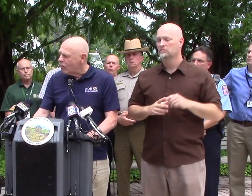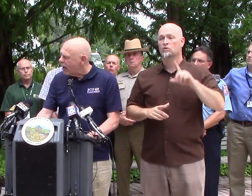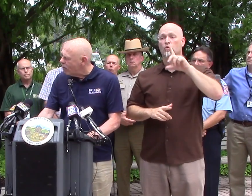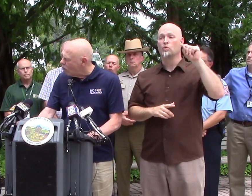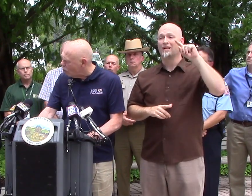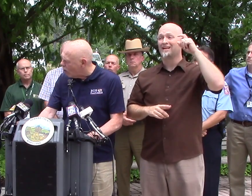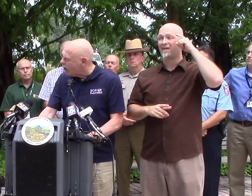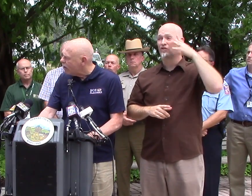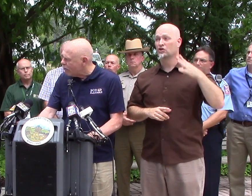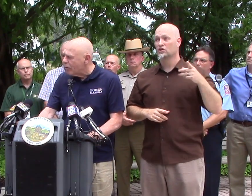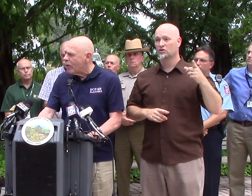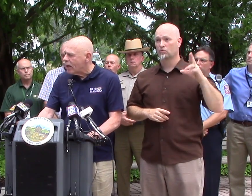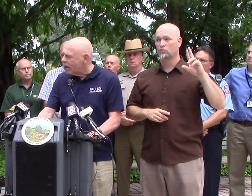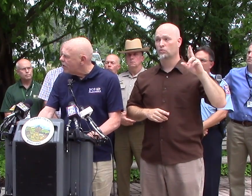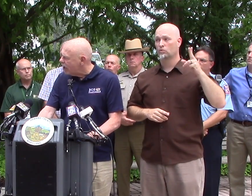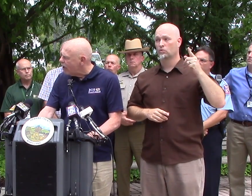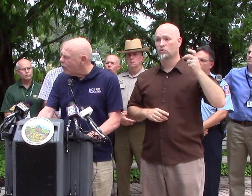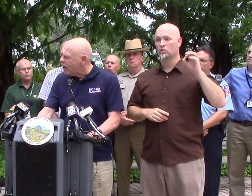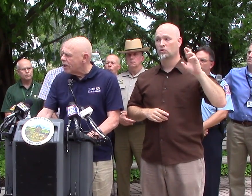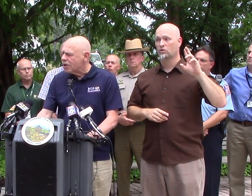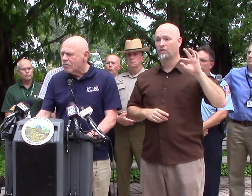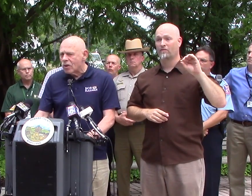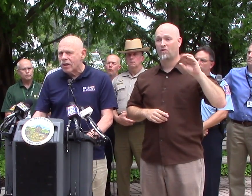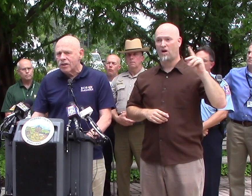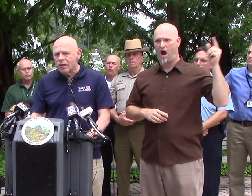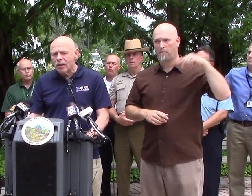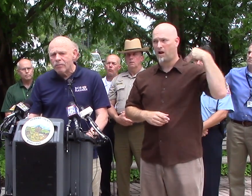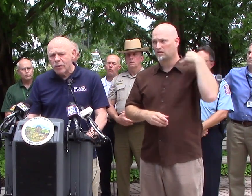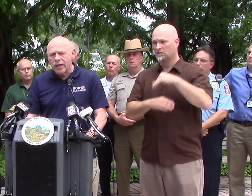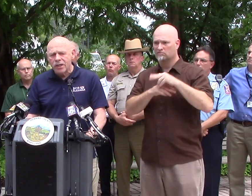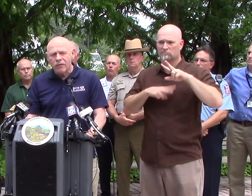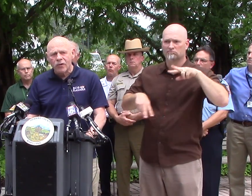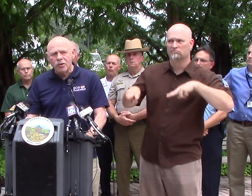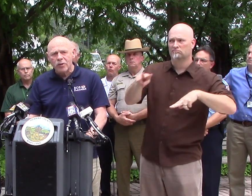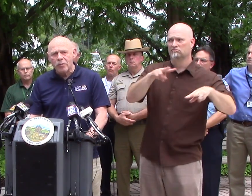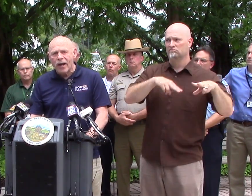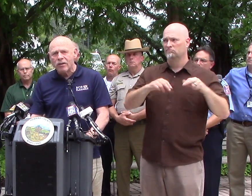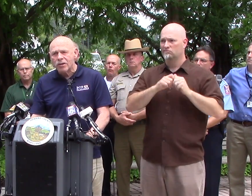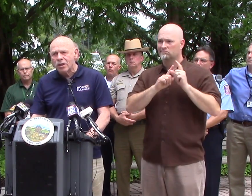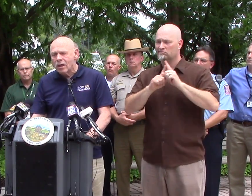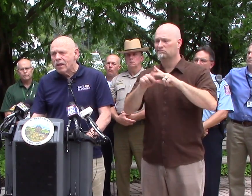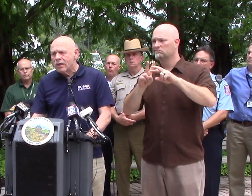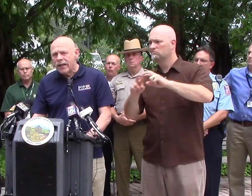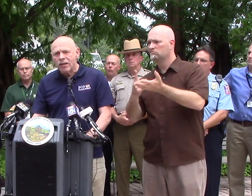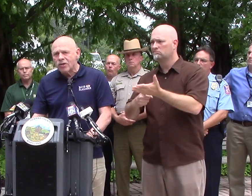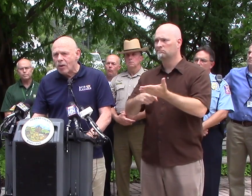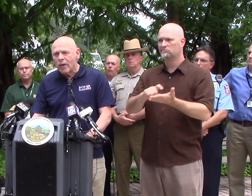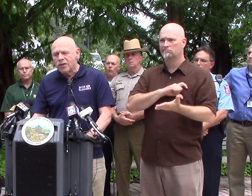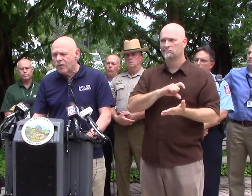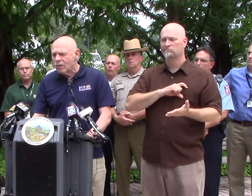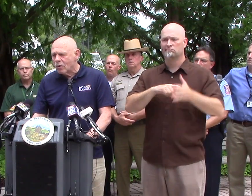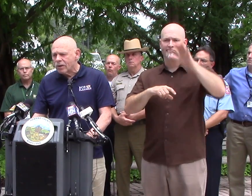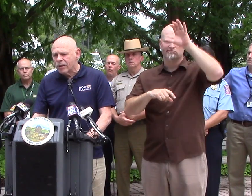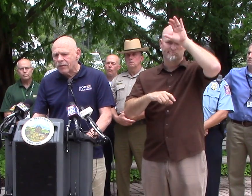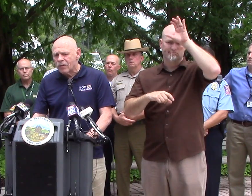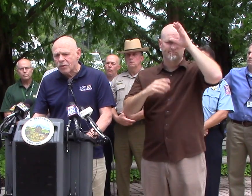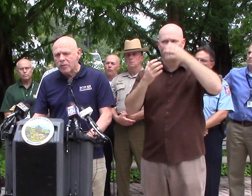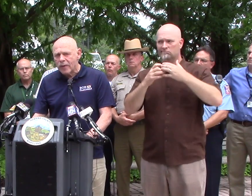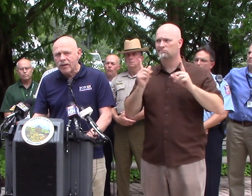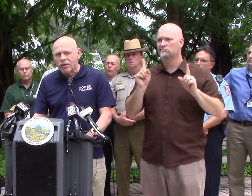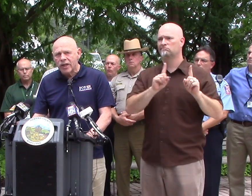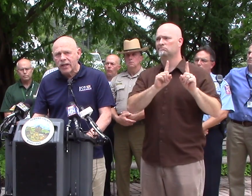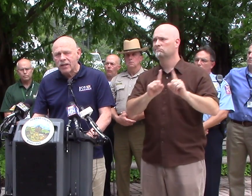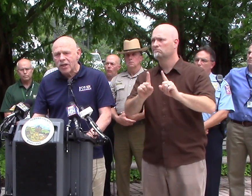night and walked through Ellicott City with us, talked to the police and first responders. Thank you so much for the work that the